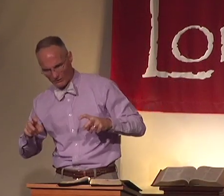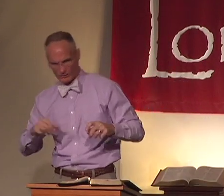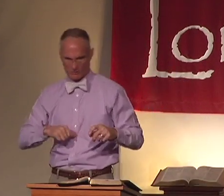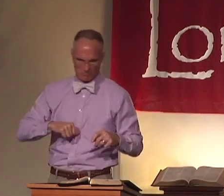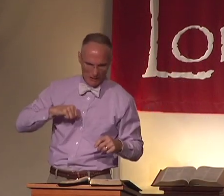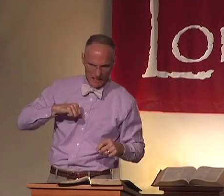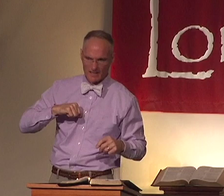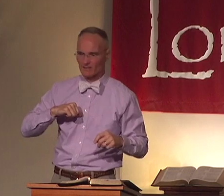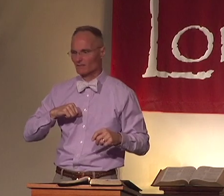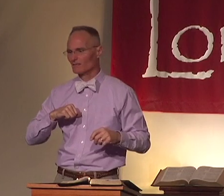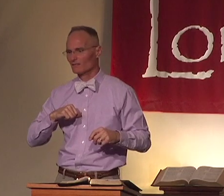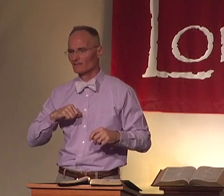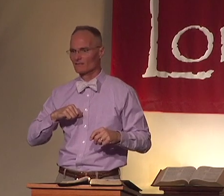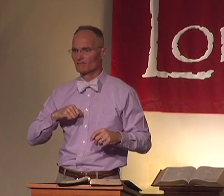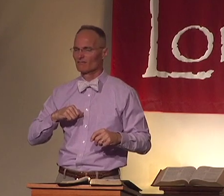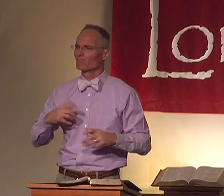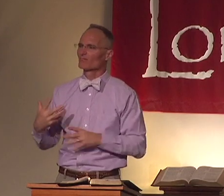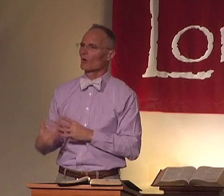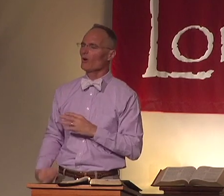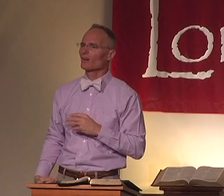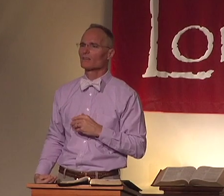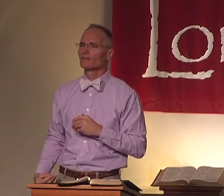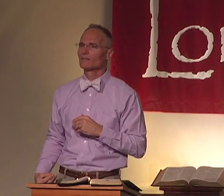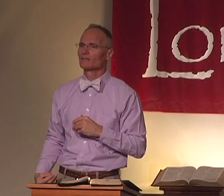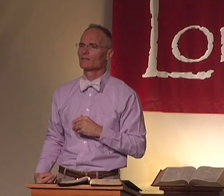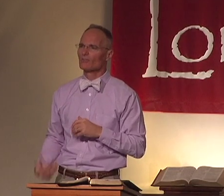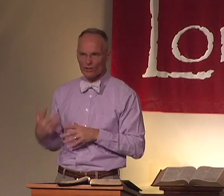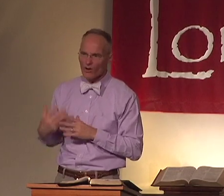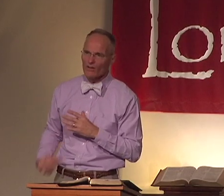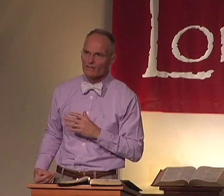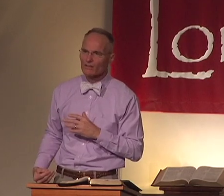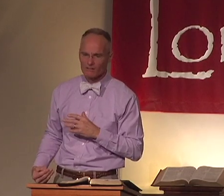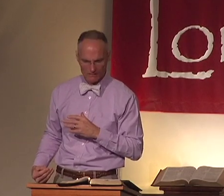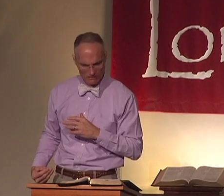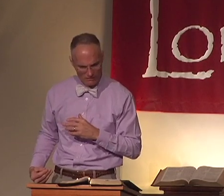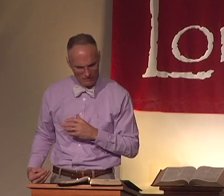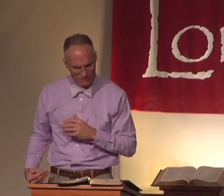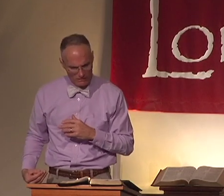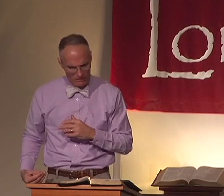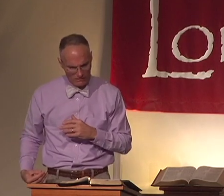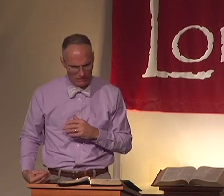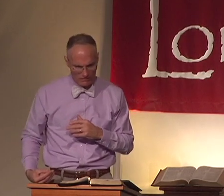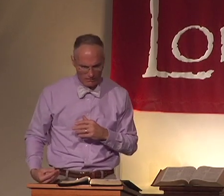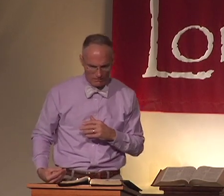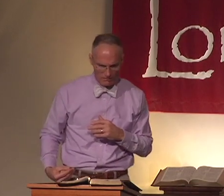In the past, that selfishness, that pride, gone. It's gone.